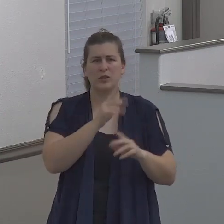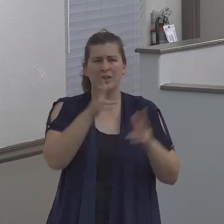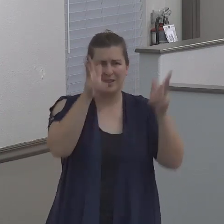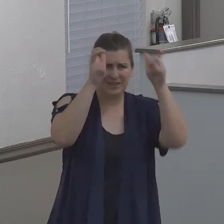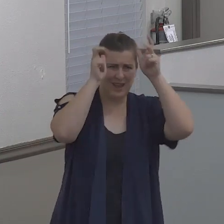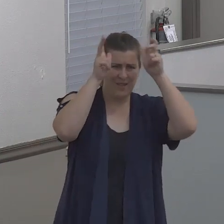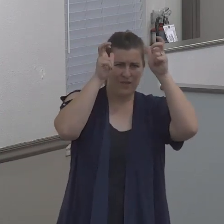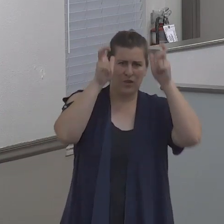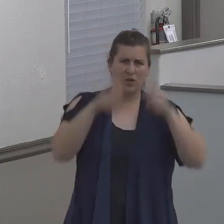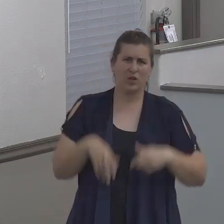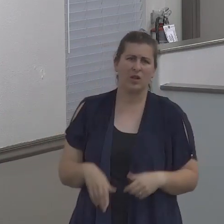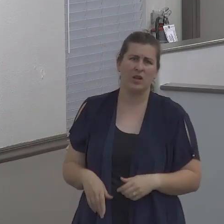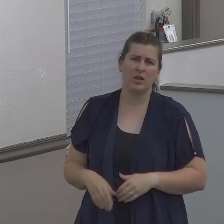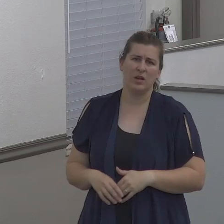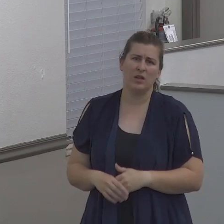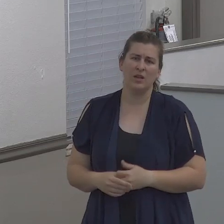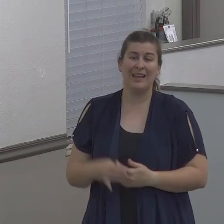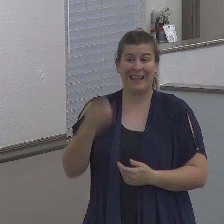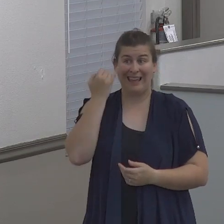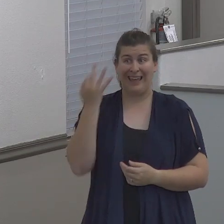Don't let the devil have your children.